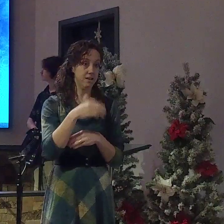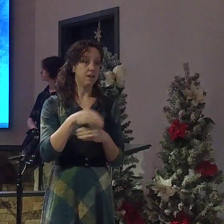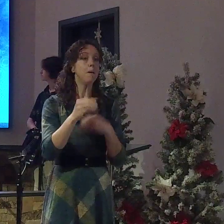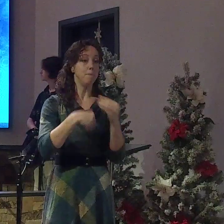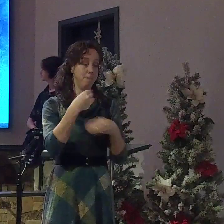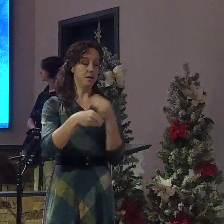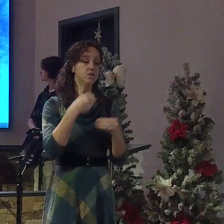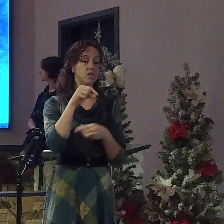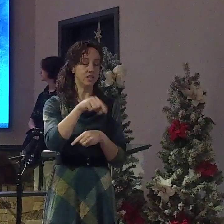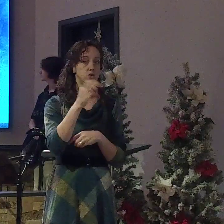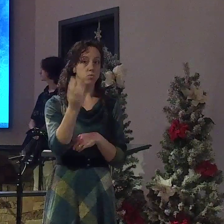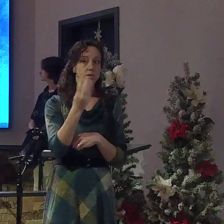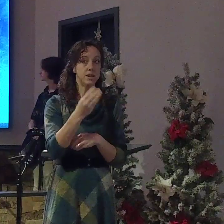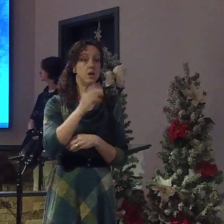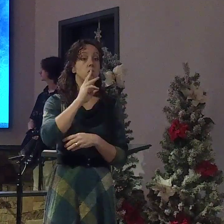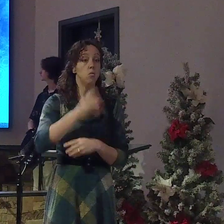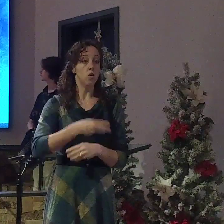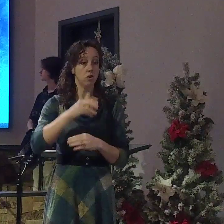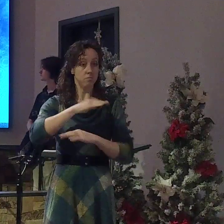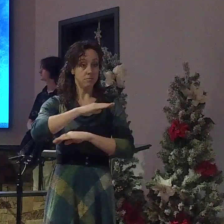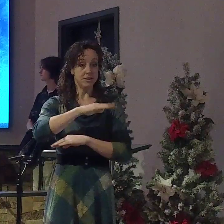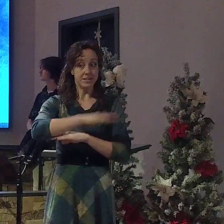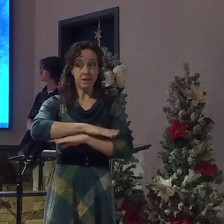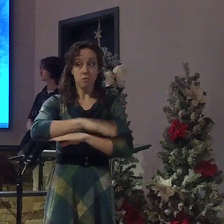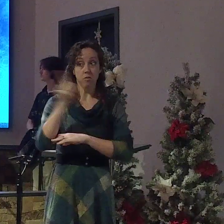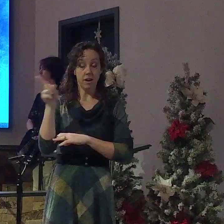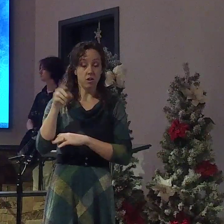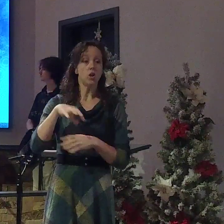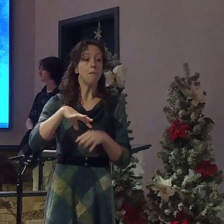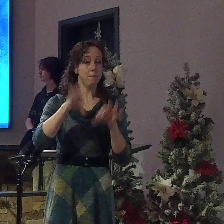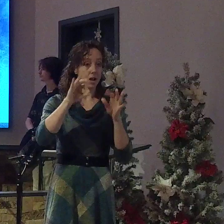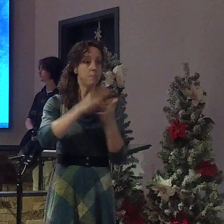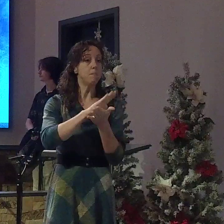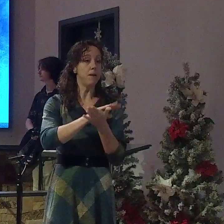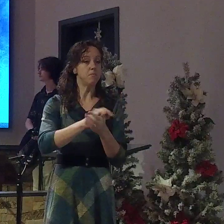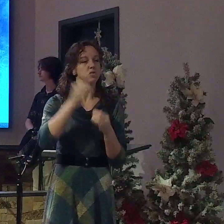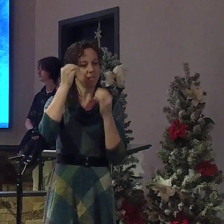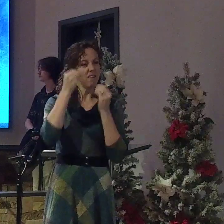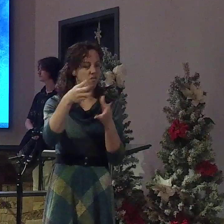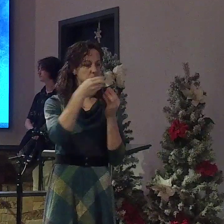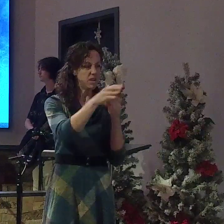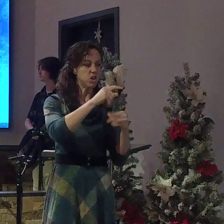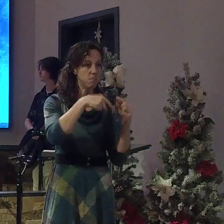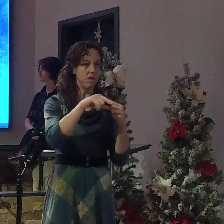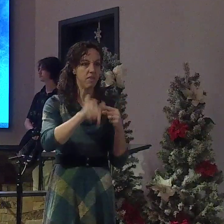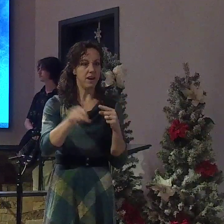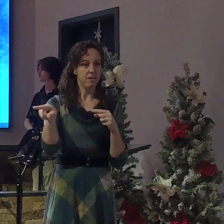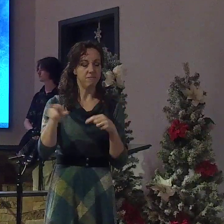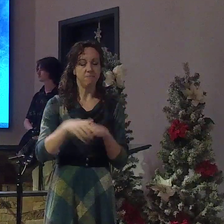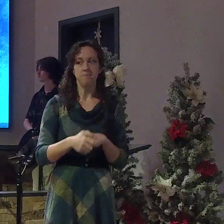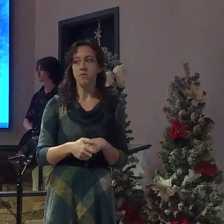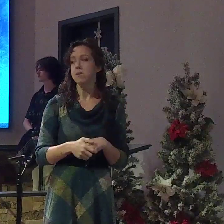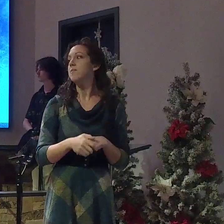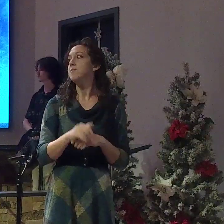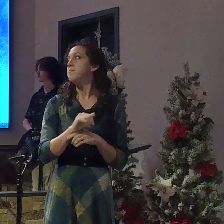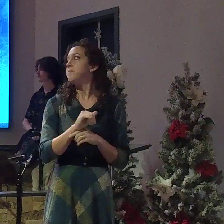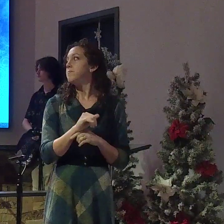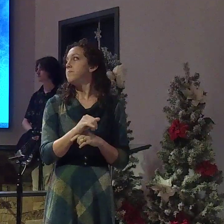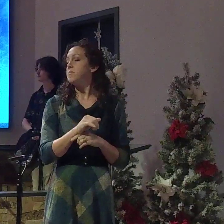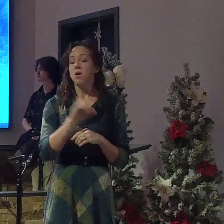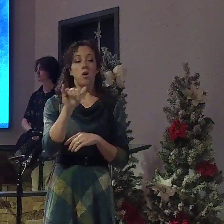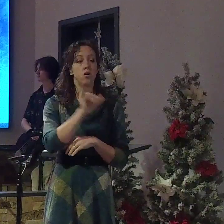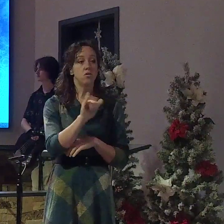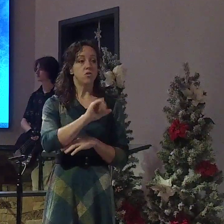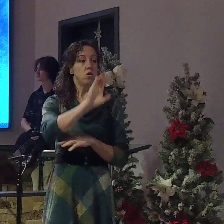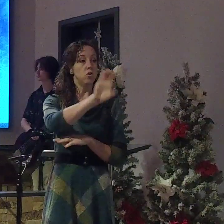afternoon, they can come as early as, we're going to open those doors at 4:30. So they can come on out early. We're expecting kind of a bigger crowd because of